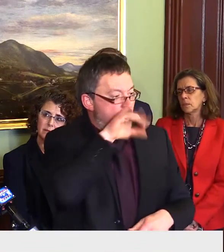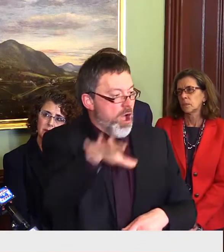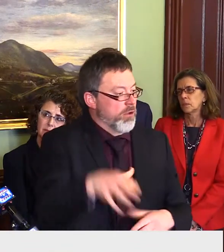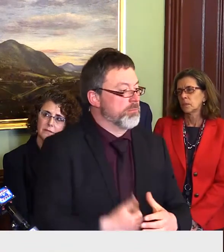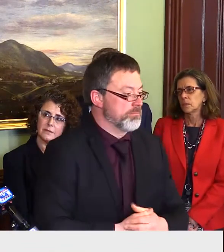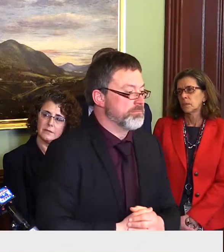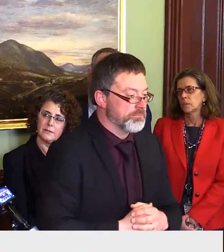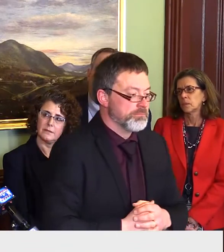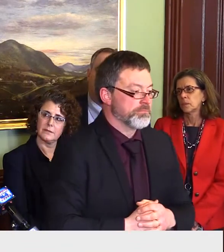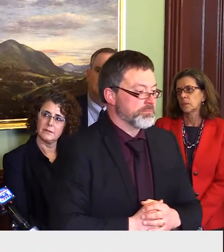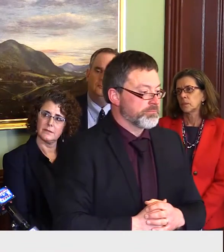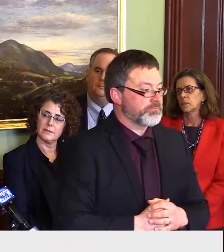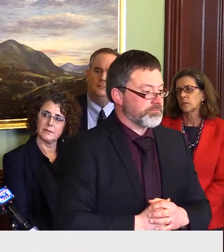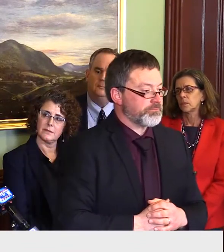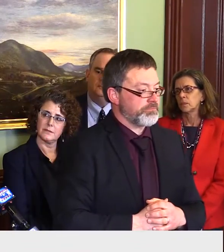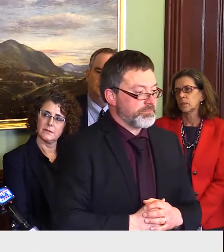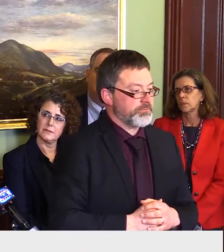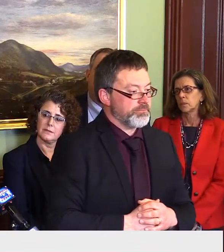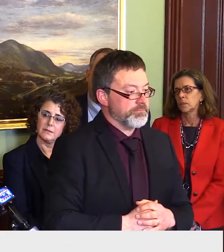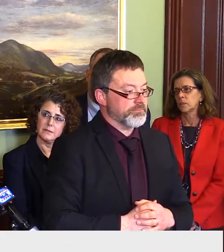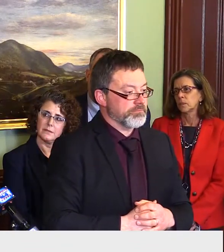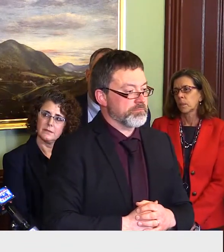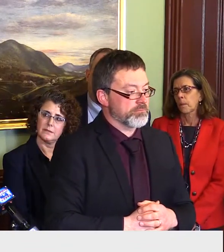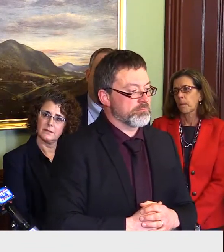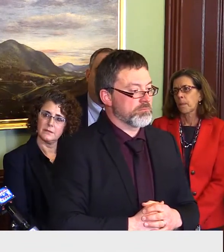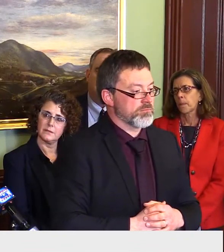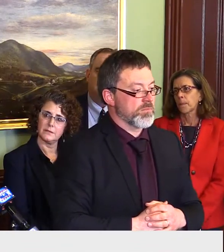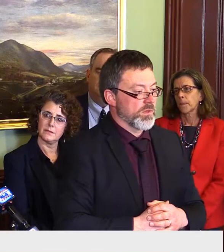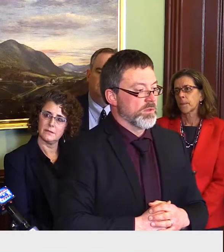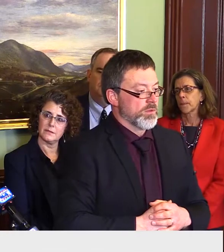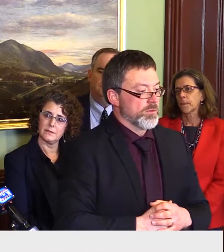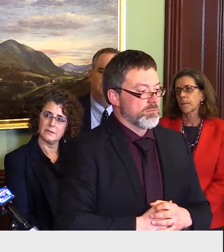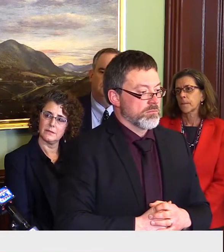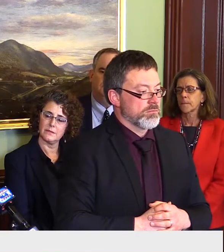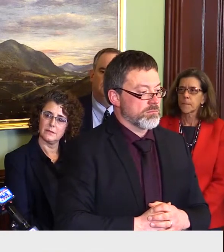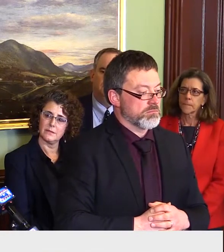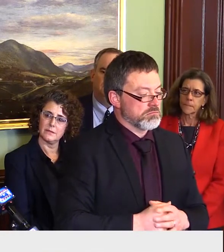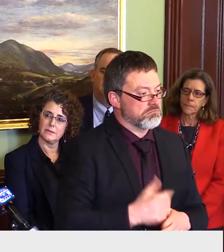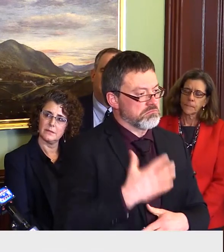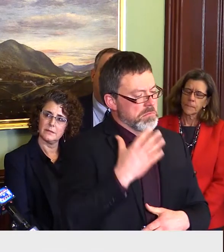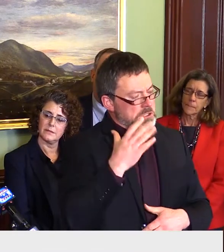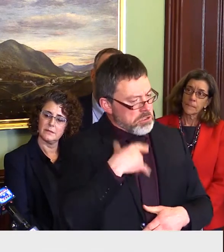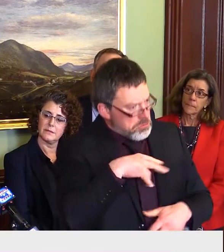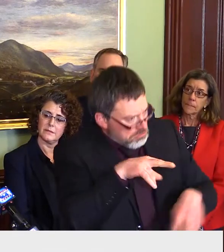to be anywhere from seconds to minutes to maybe an hour.